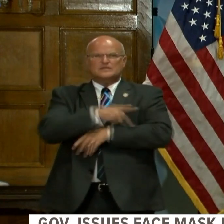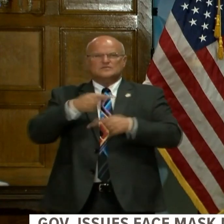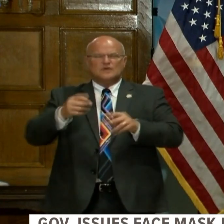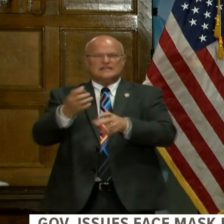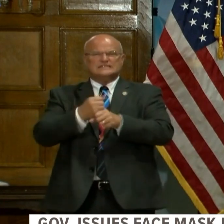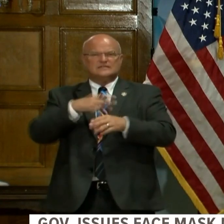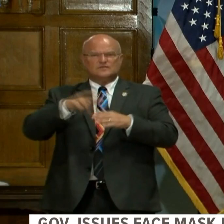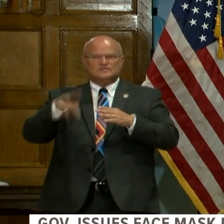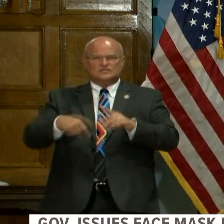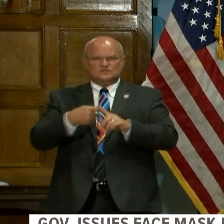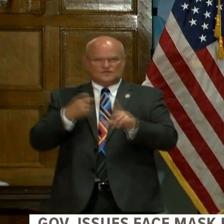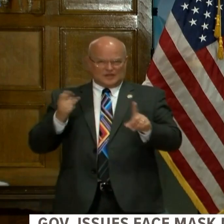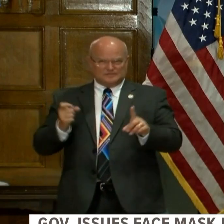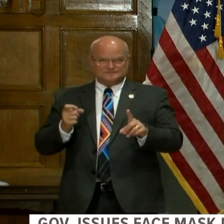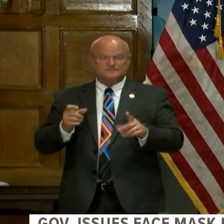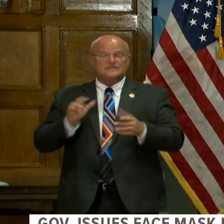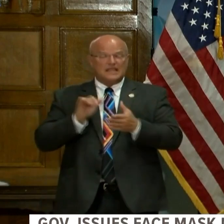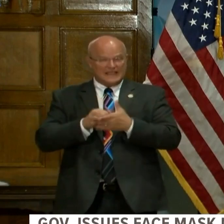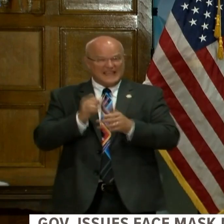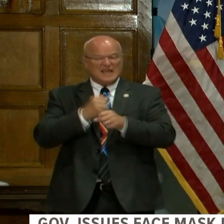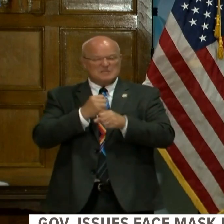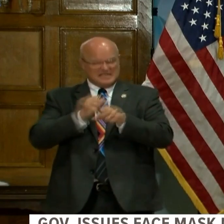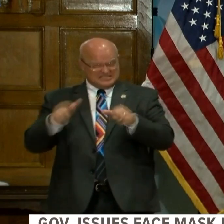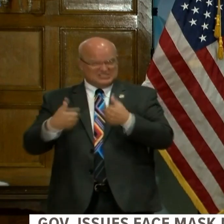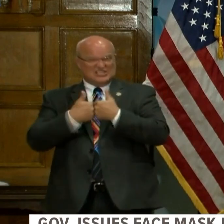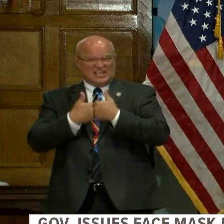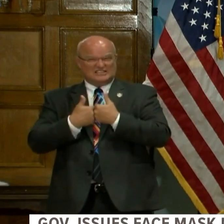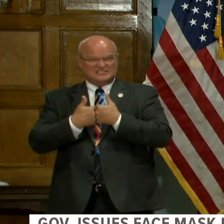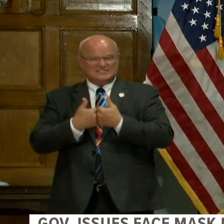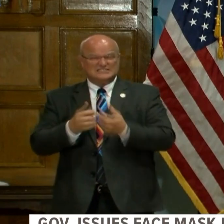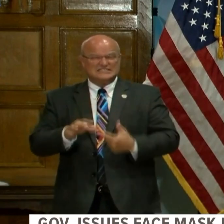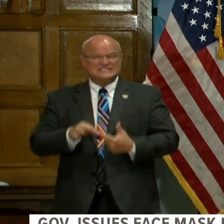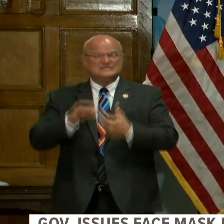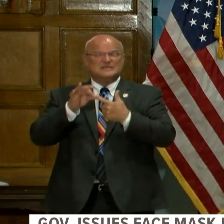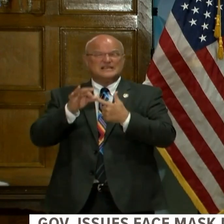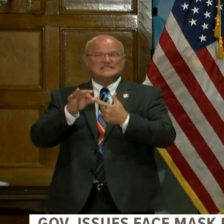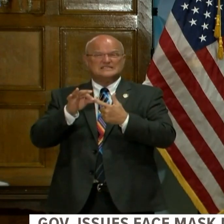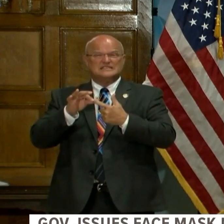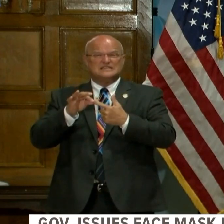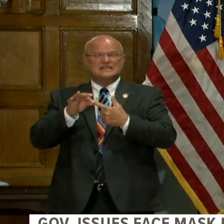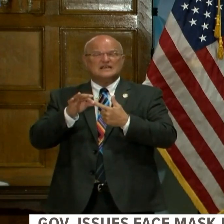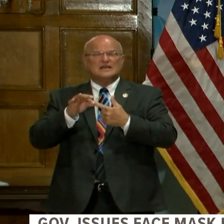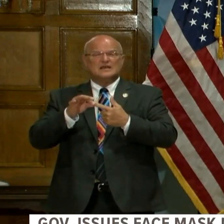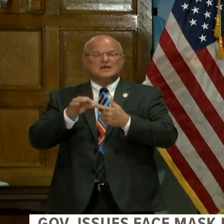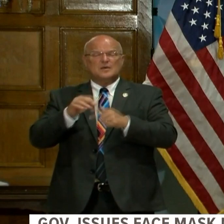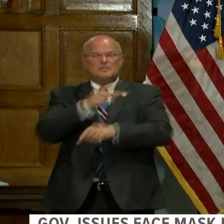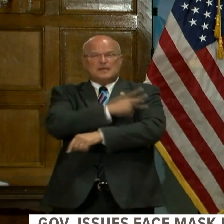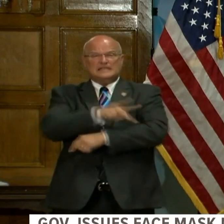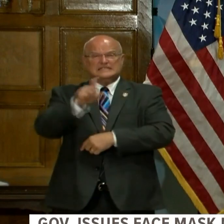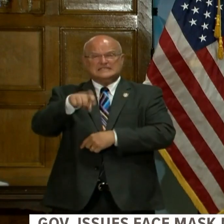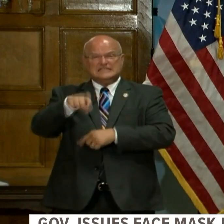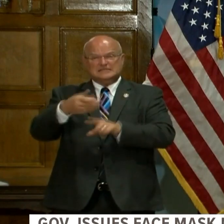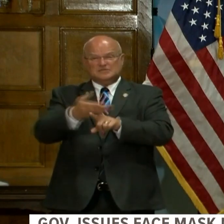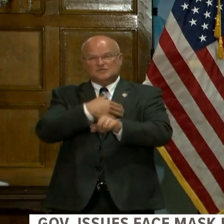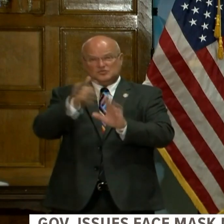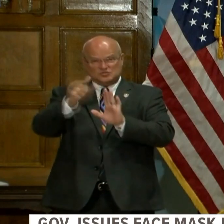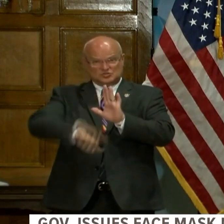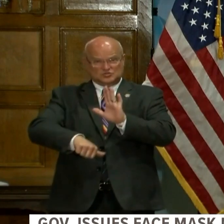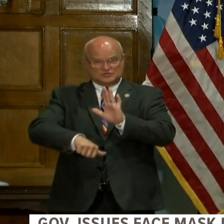receive results for, and that does create some challenges, particularly around surgical patients that need to have that test prior to